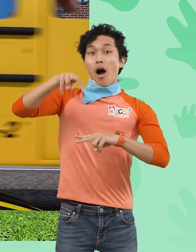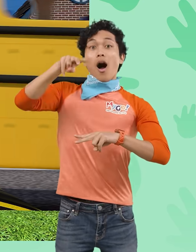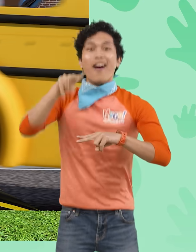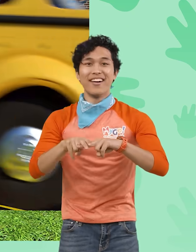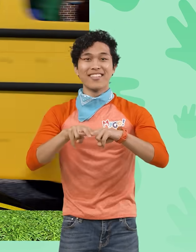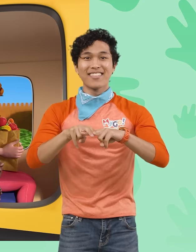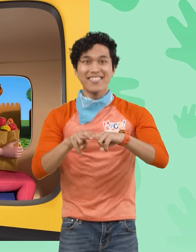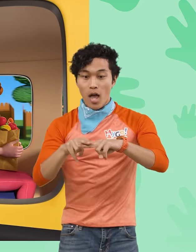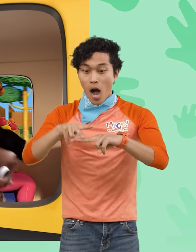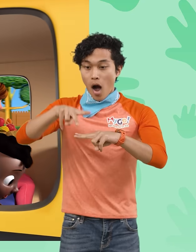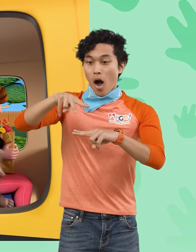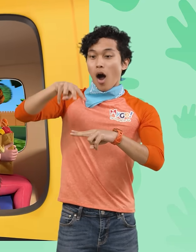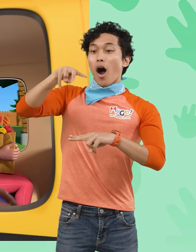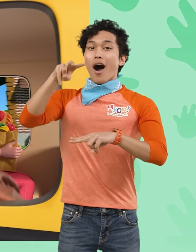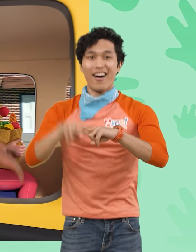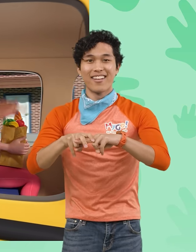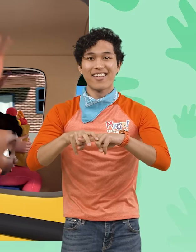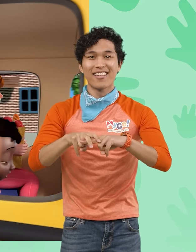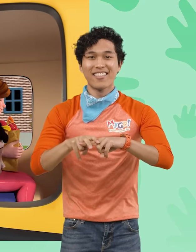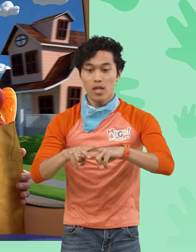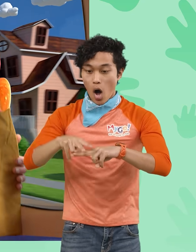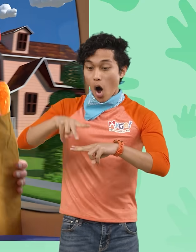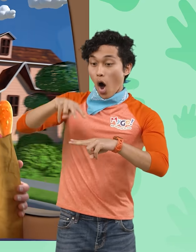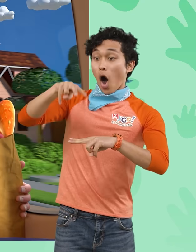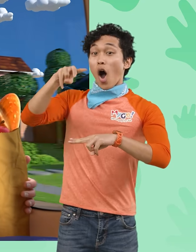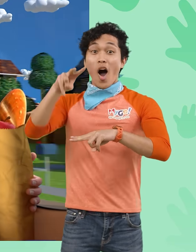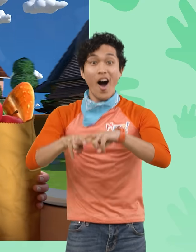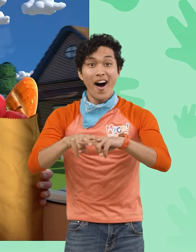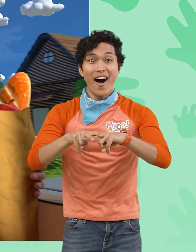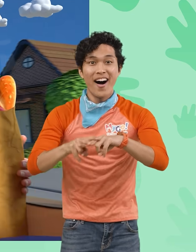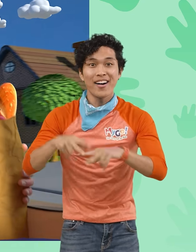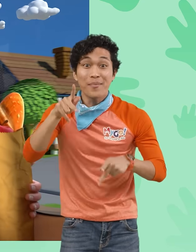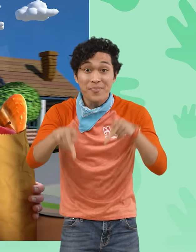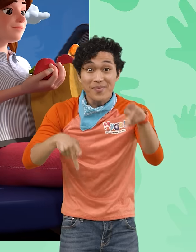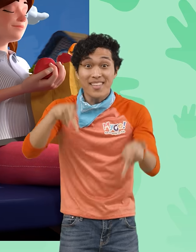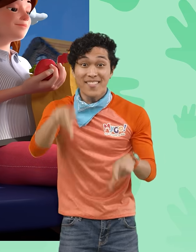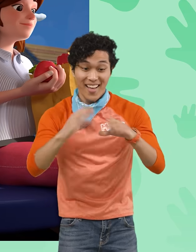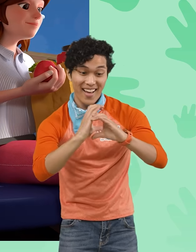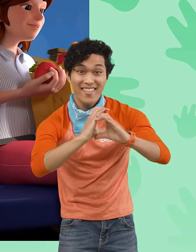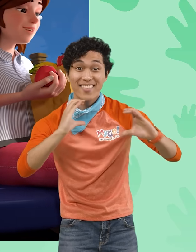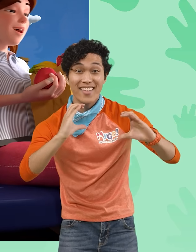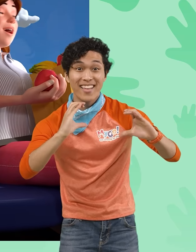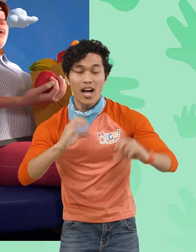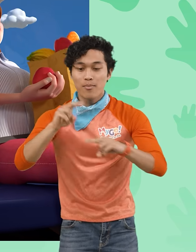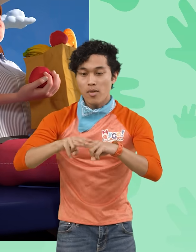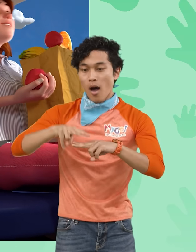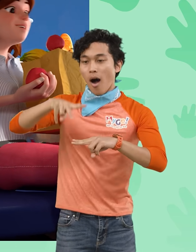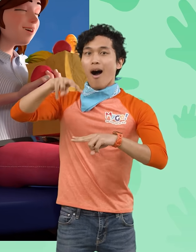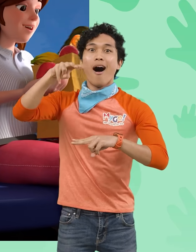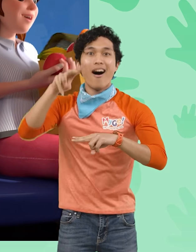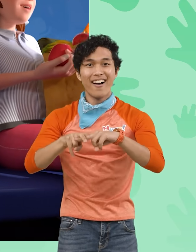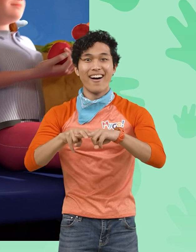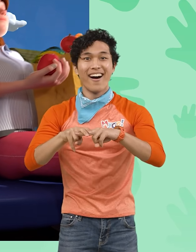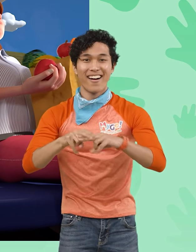up and down, up and down, up and down. The people on the bus go